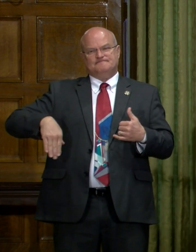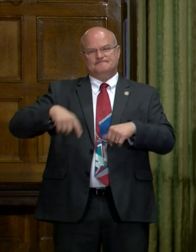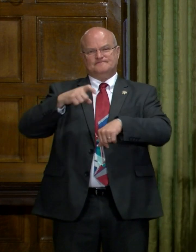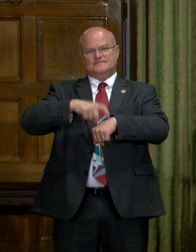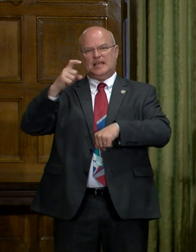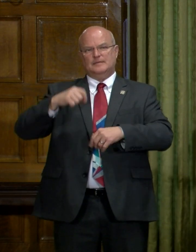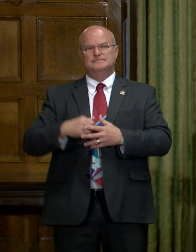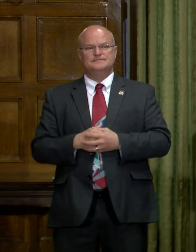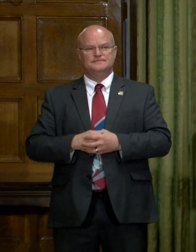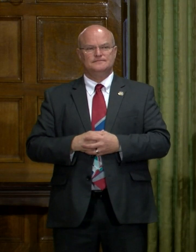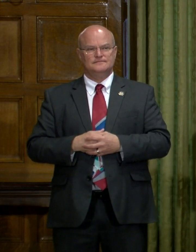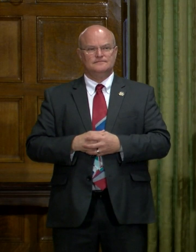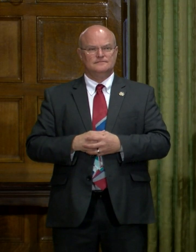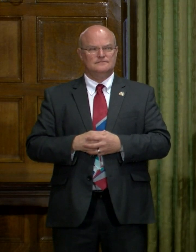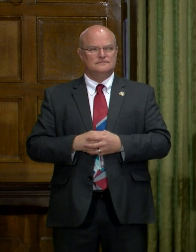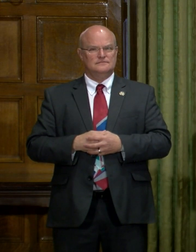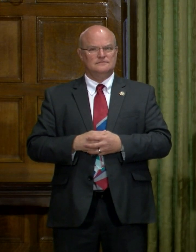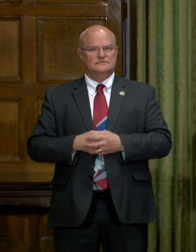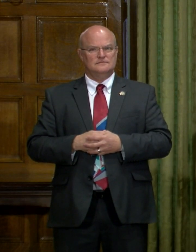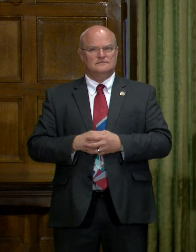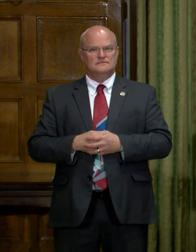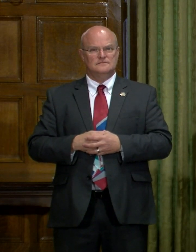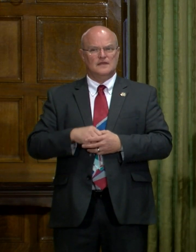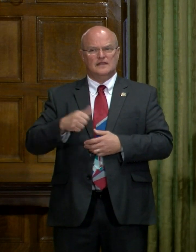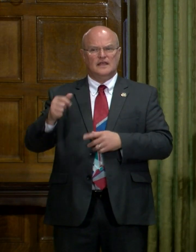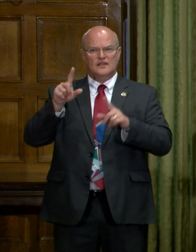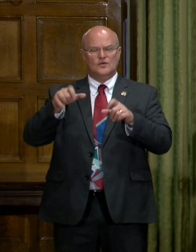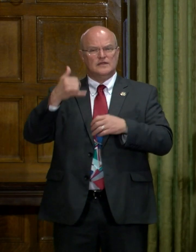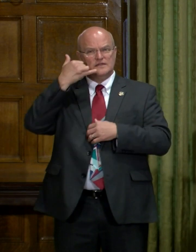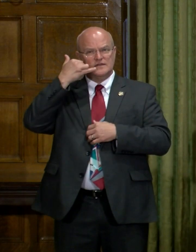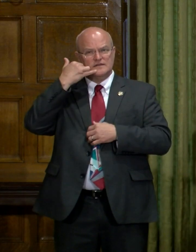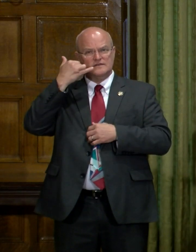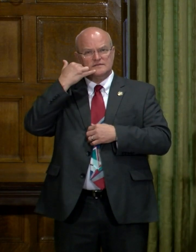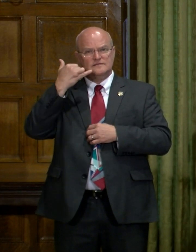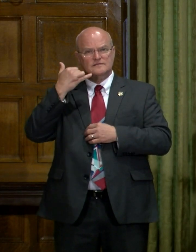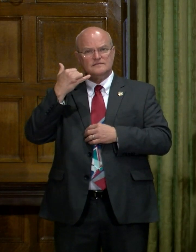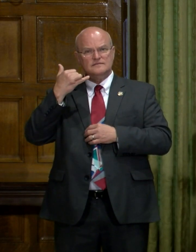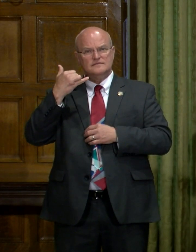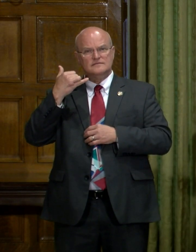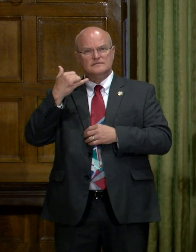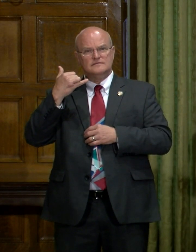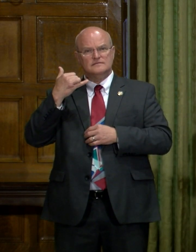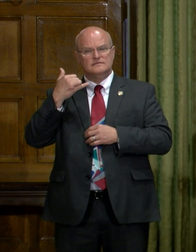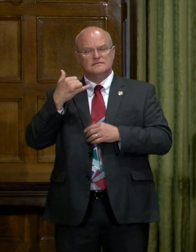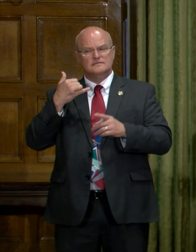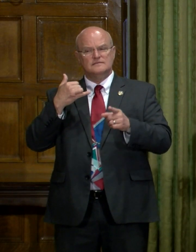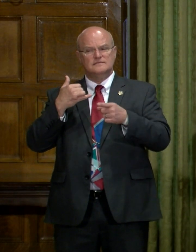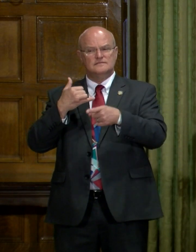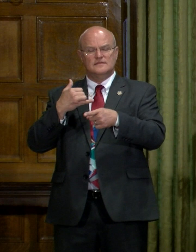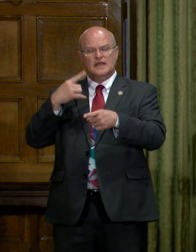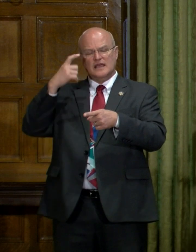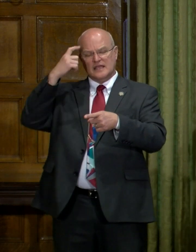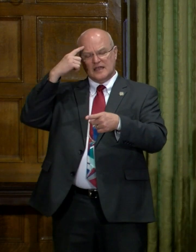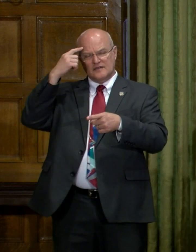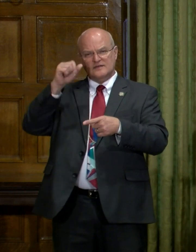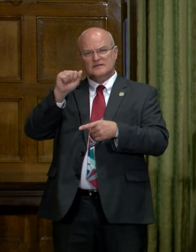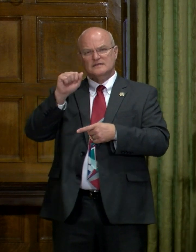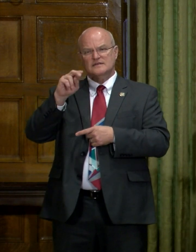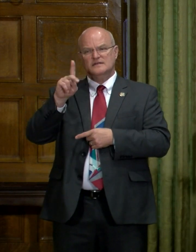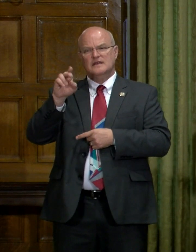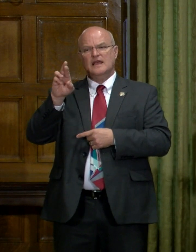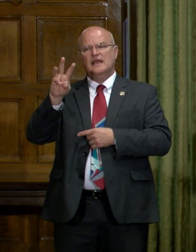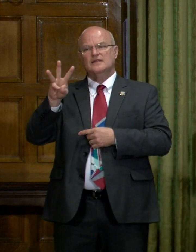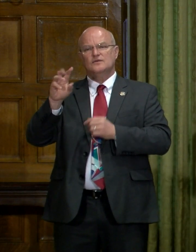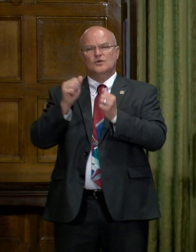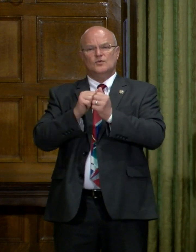yet. Is there another question remotely before we come back to the table? Yeah, Governor, this is Andrew with